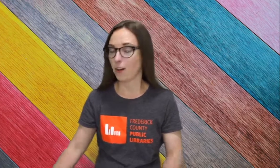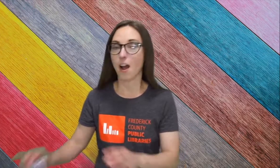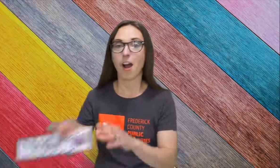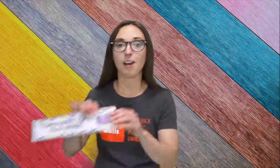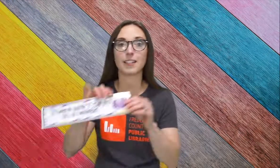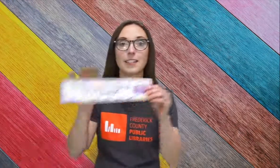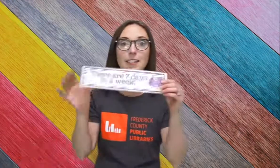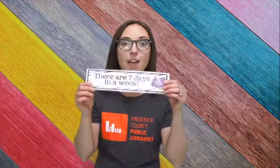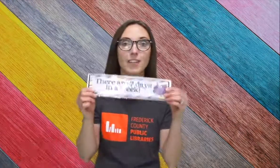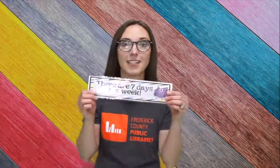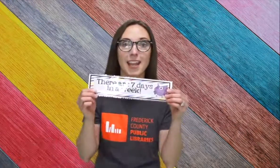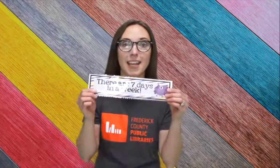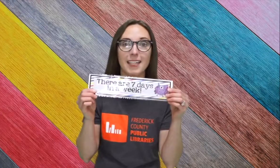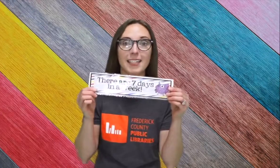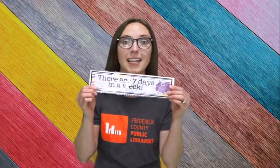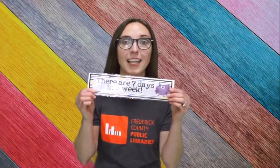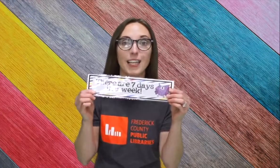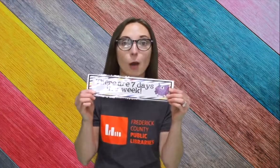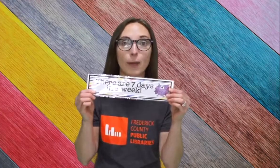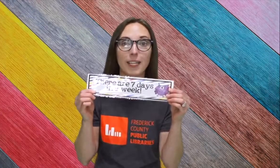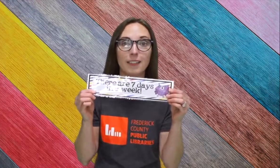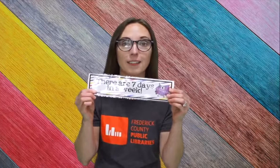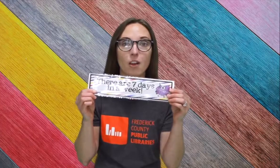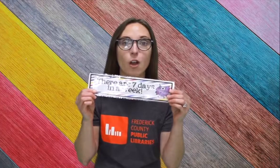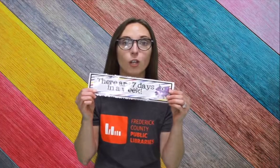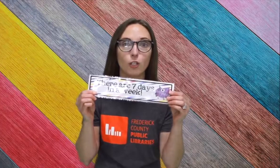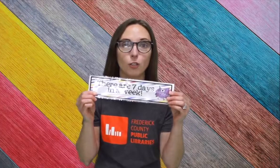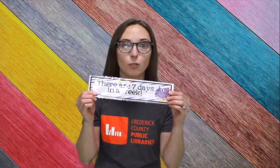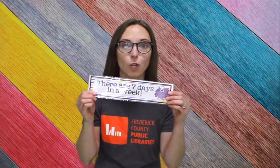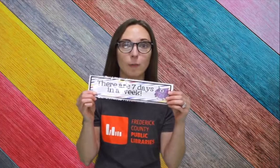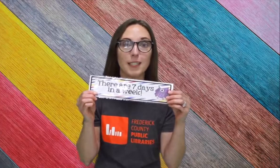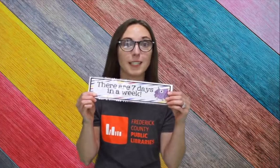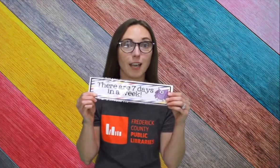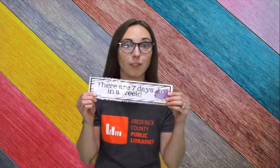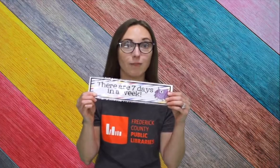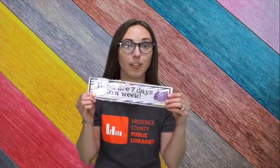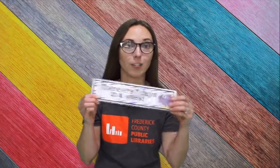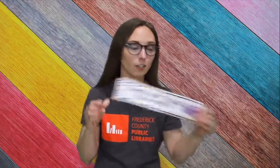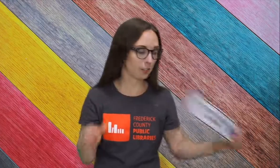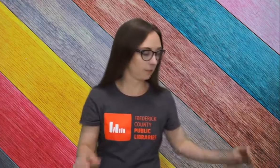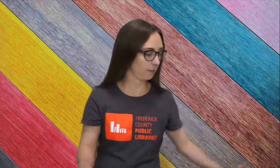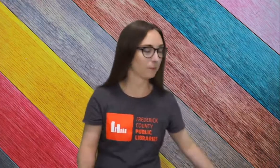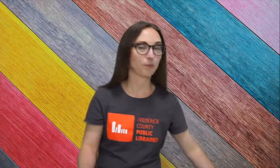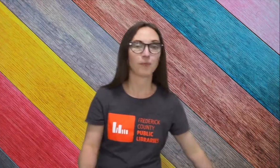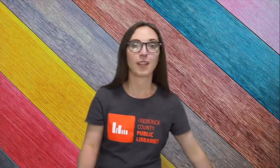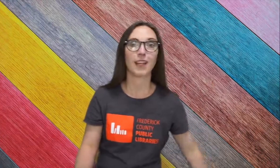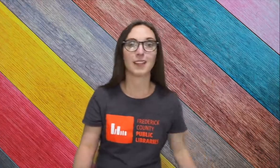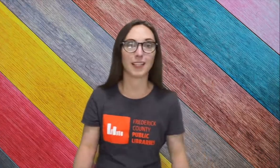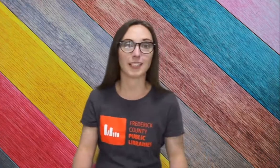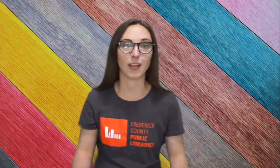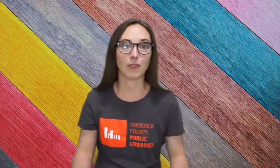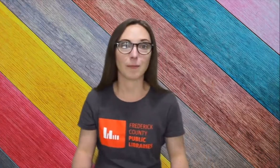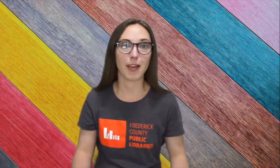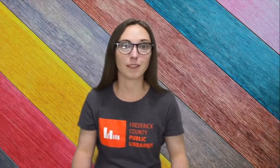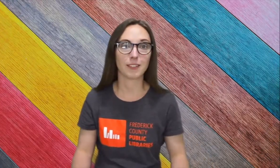are 7 days in a week. Could you show me 7 fingers? Let's count them out.